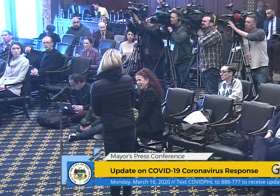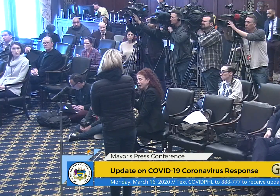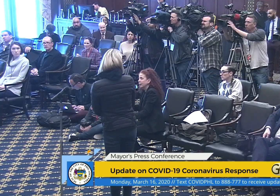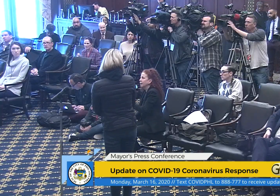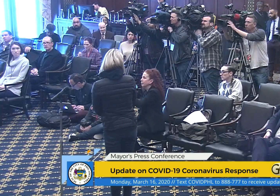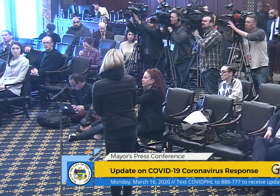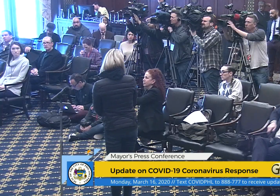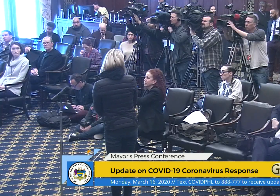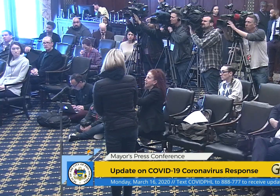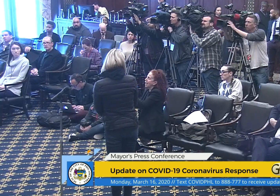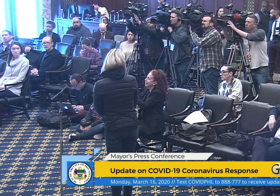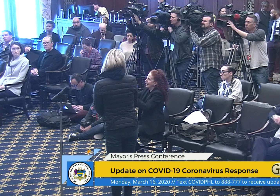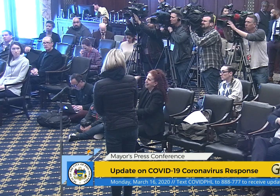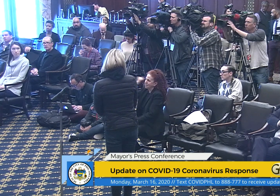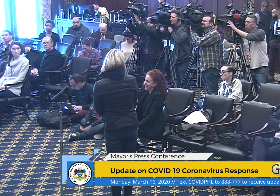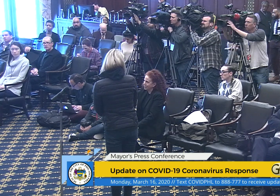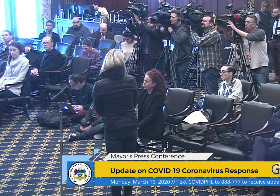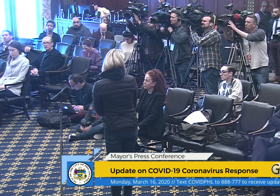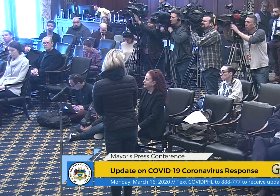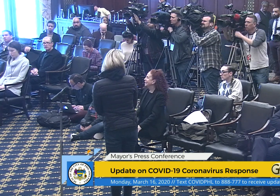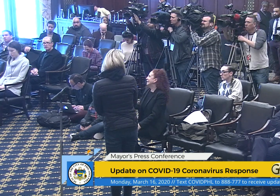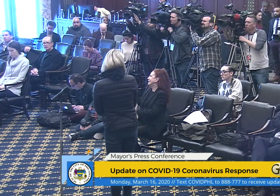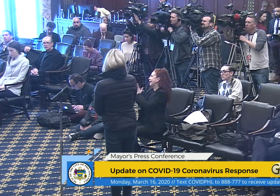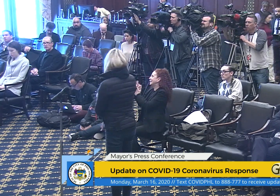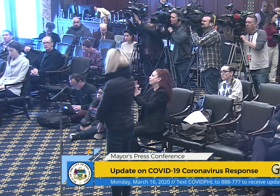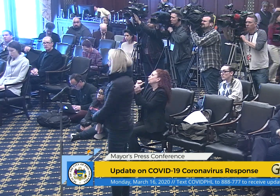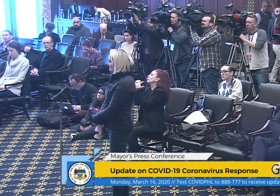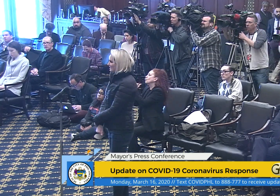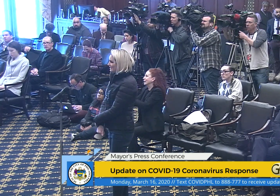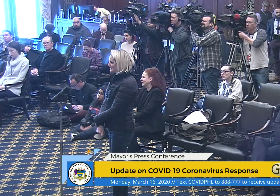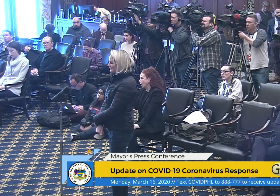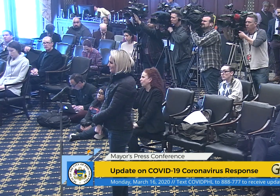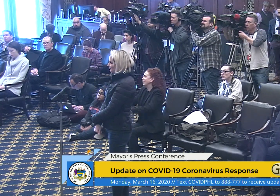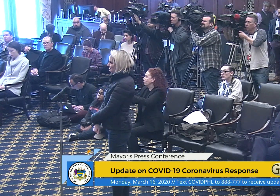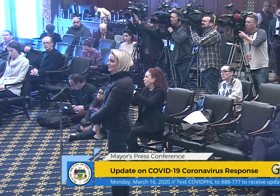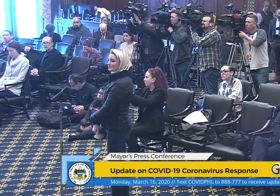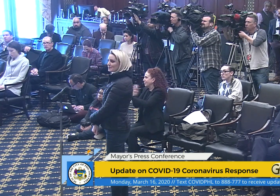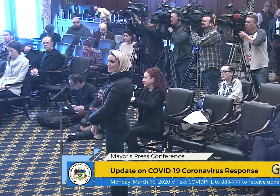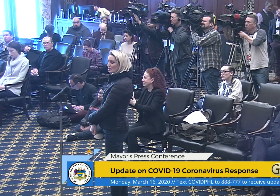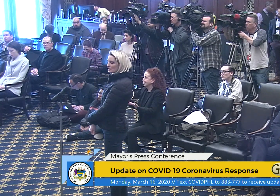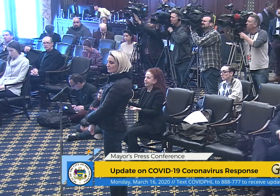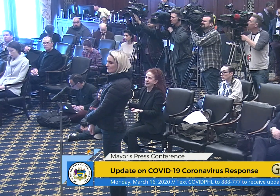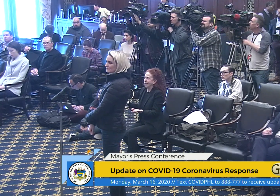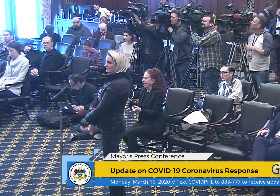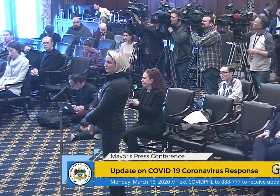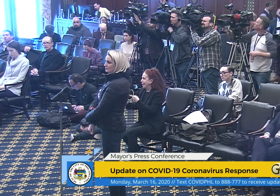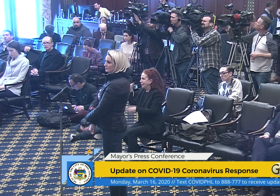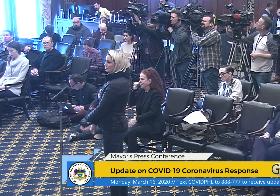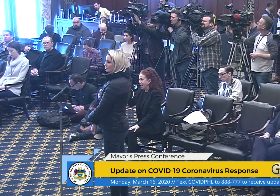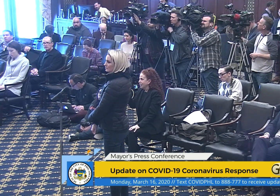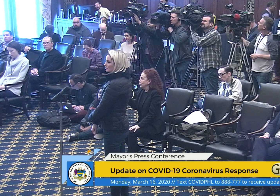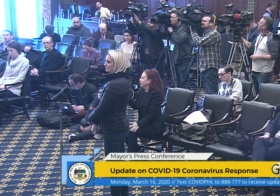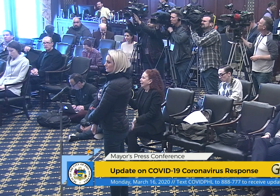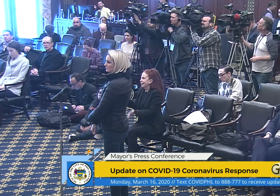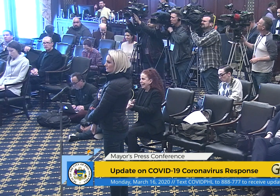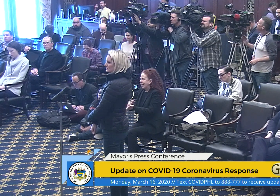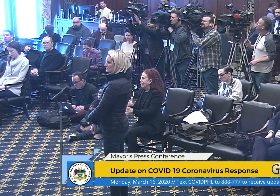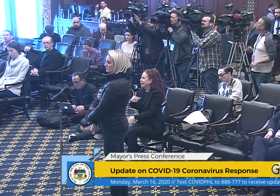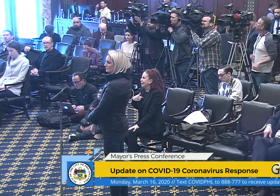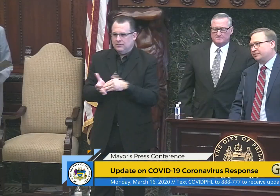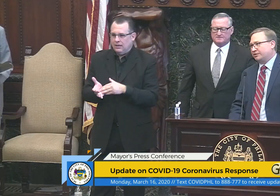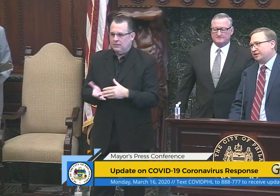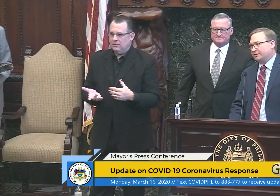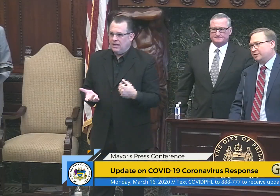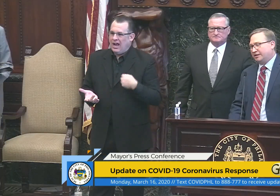I can't imagine. The question was, will we arrest someone who kept their business open? I can't imagine we're getting to that point. Again, I think between our